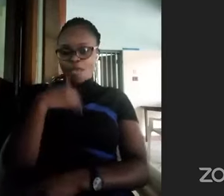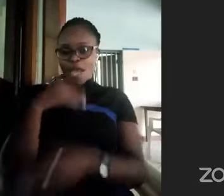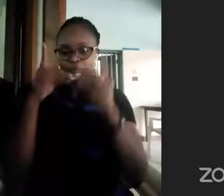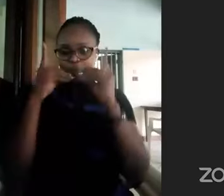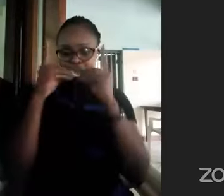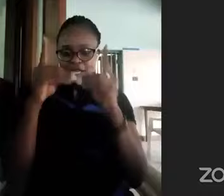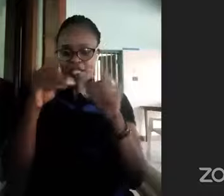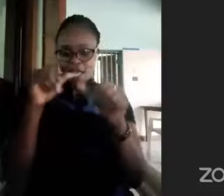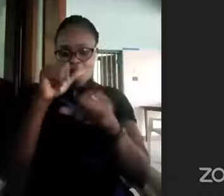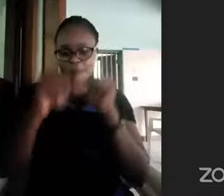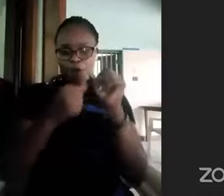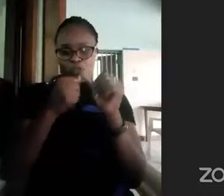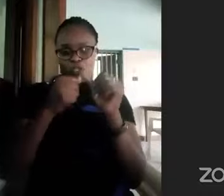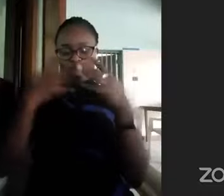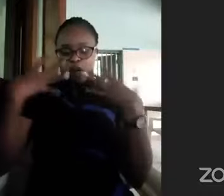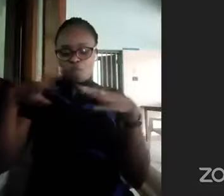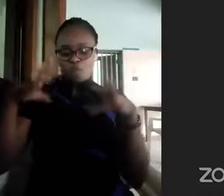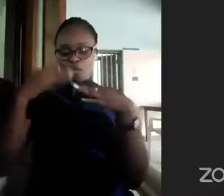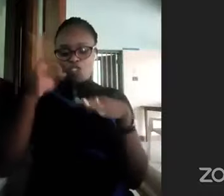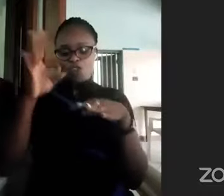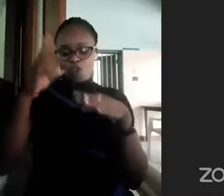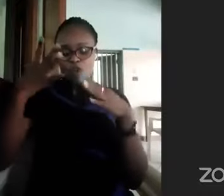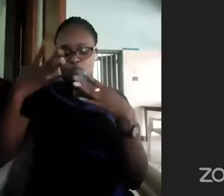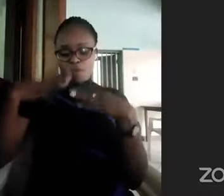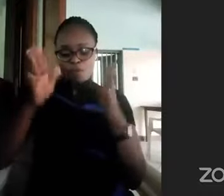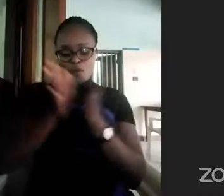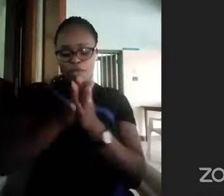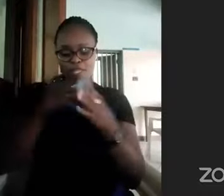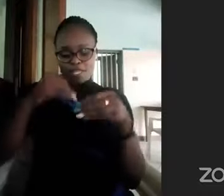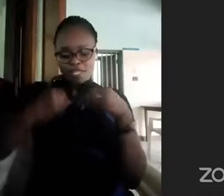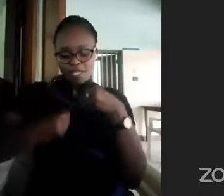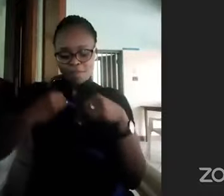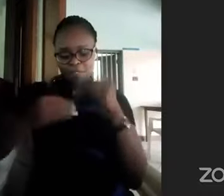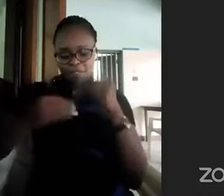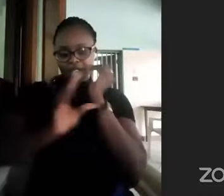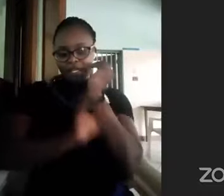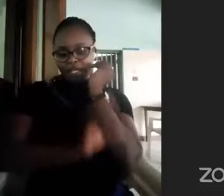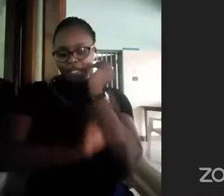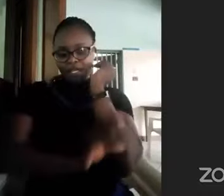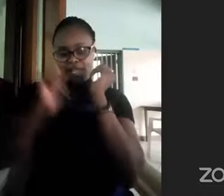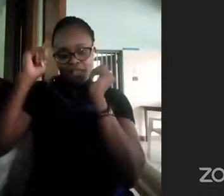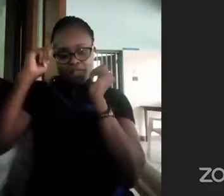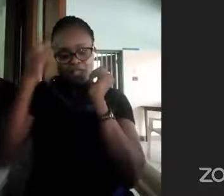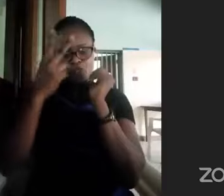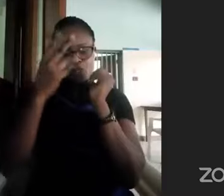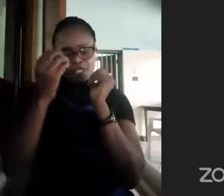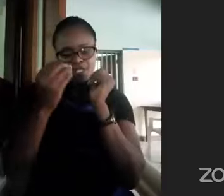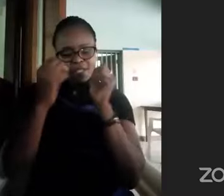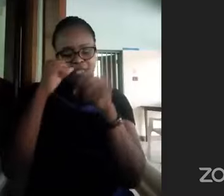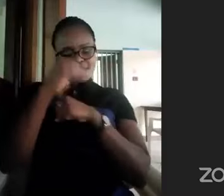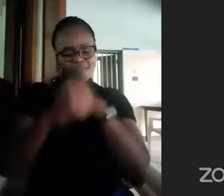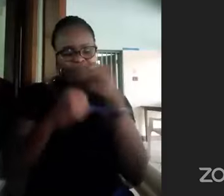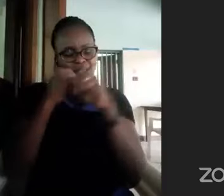country for the past, let's say, 20 years. And if you look at the 2019 census, we are told that we've had